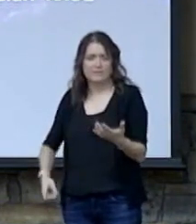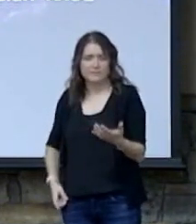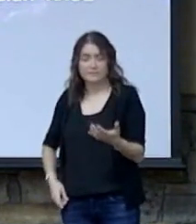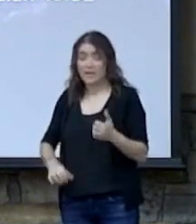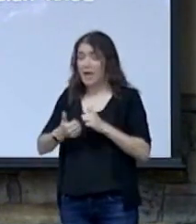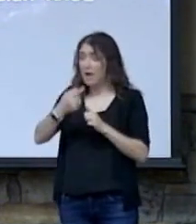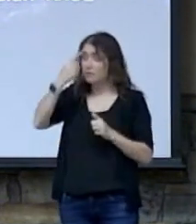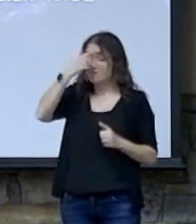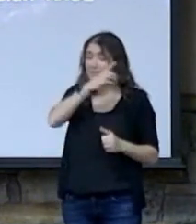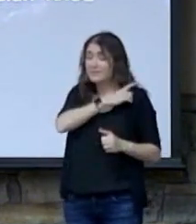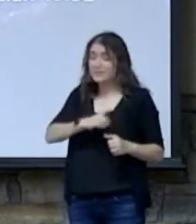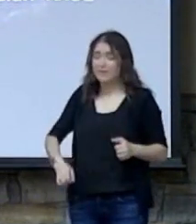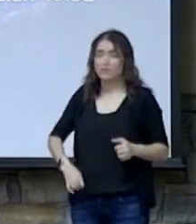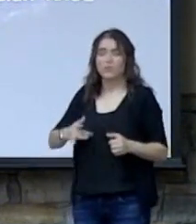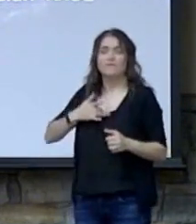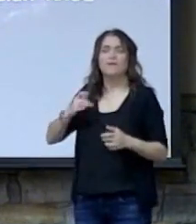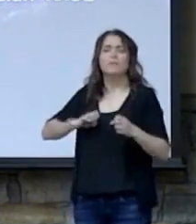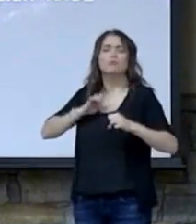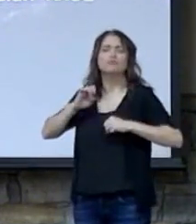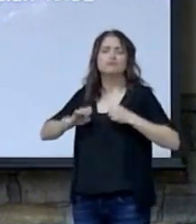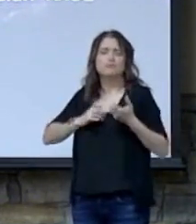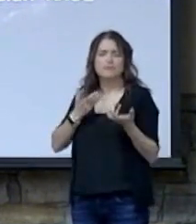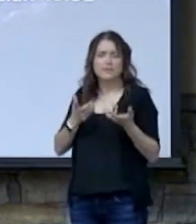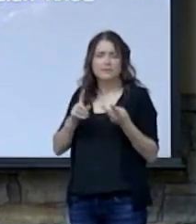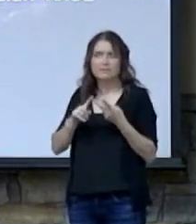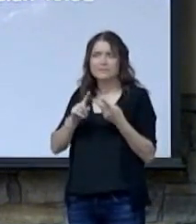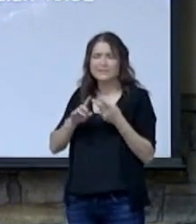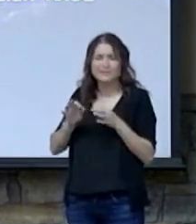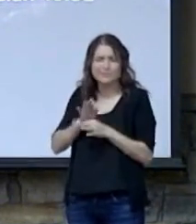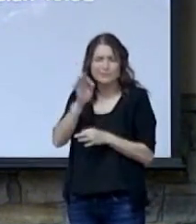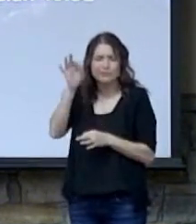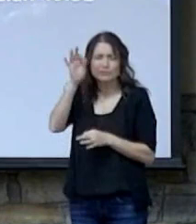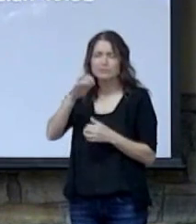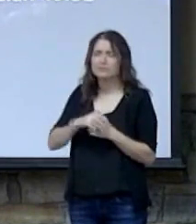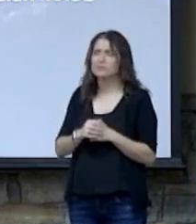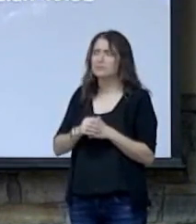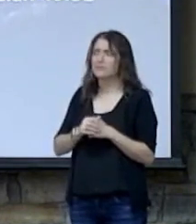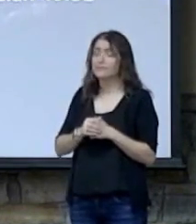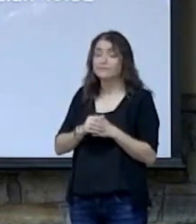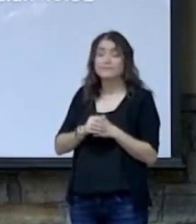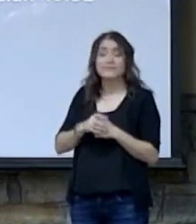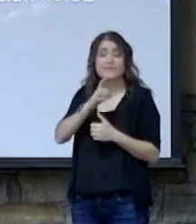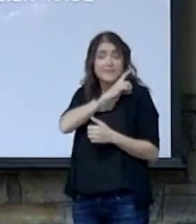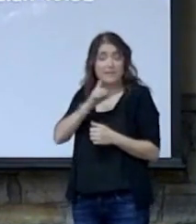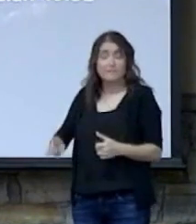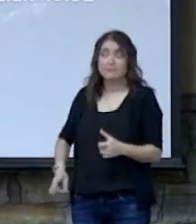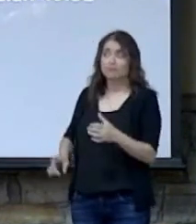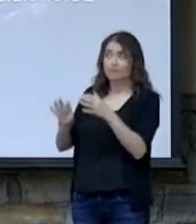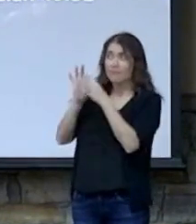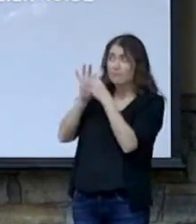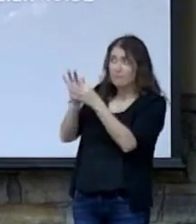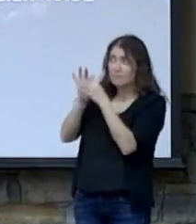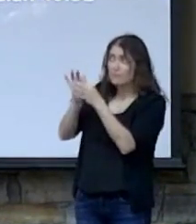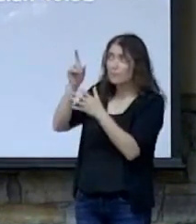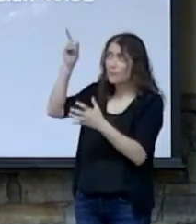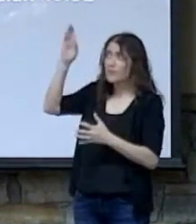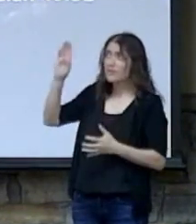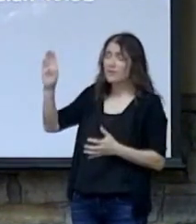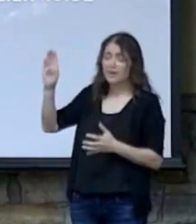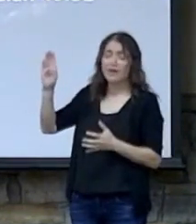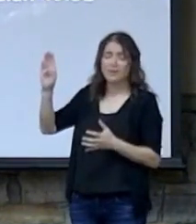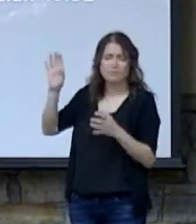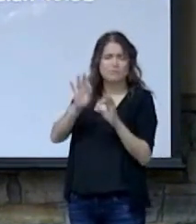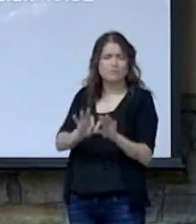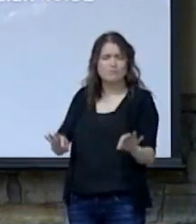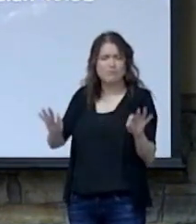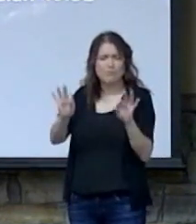think David would have felt emotionally, spiritually? You see, David's relationship with God had been an important part of his